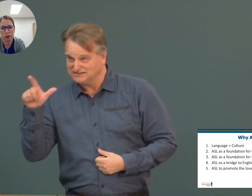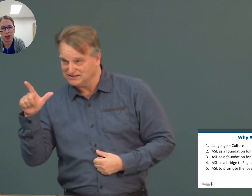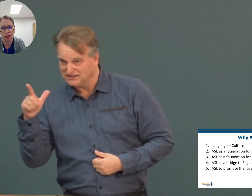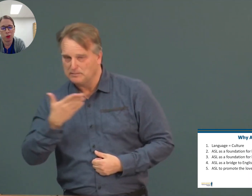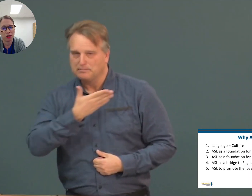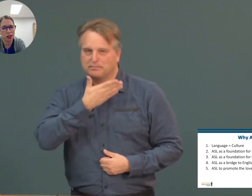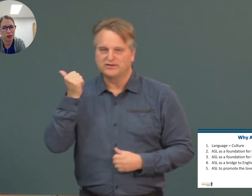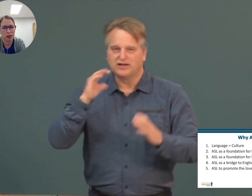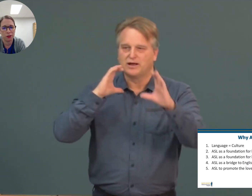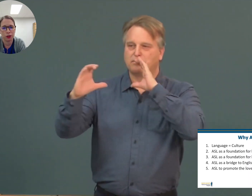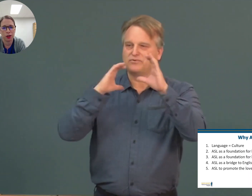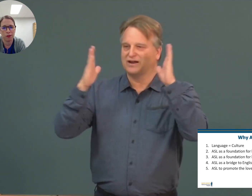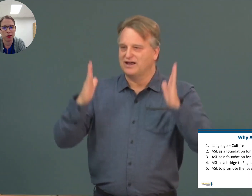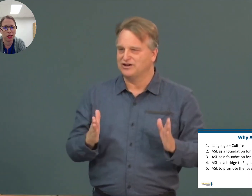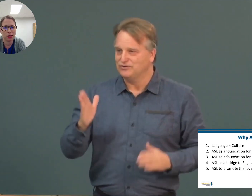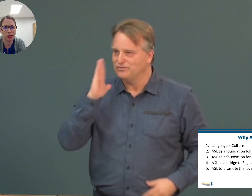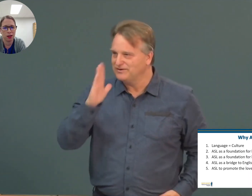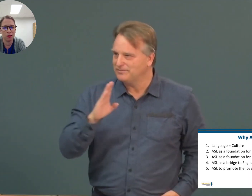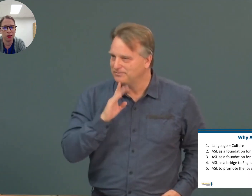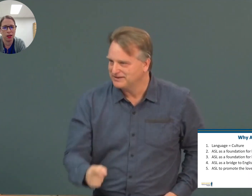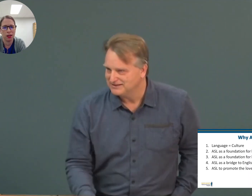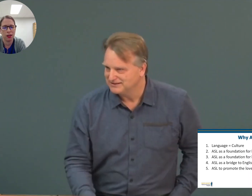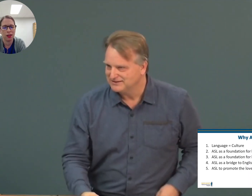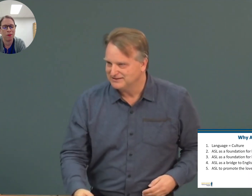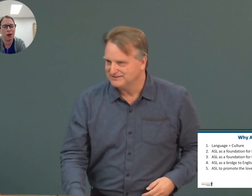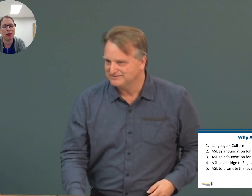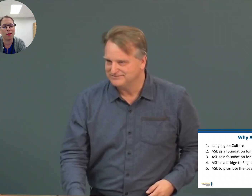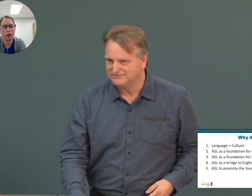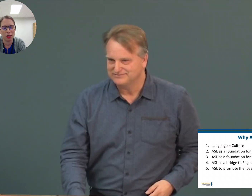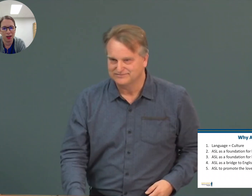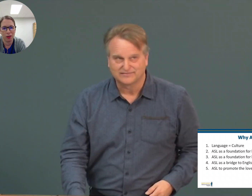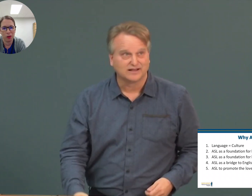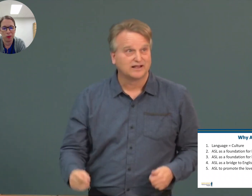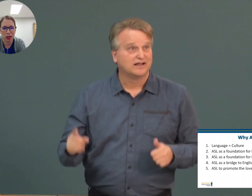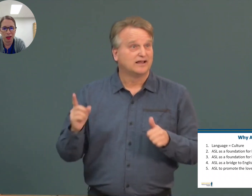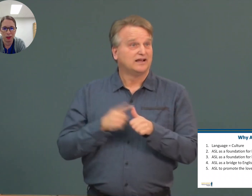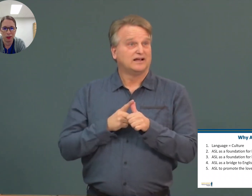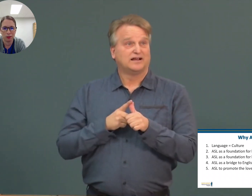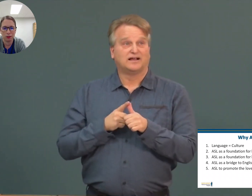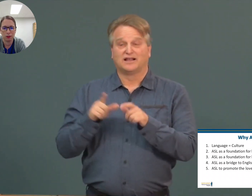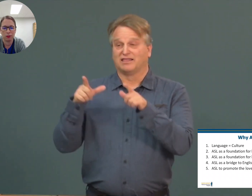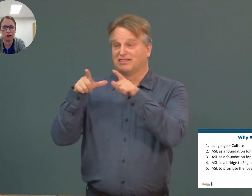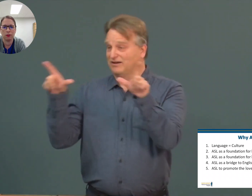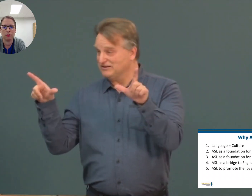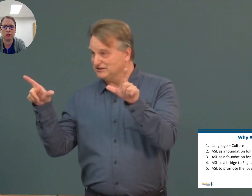The more skills deaf children have with ASL, the better communicator they will be.